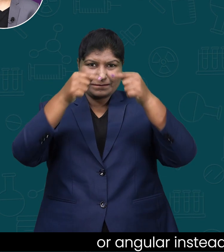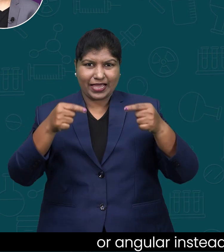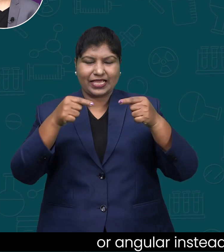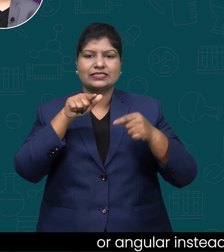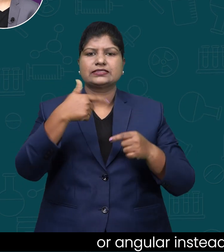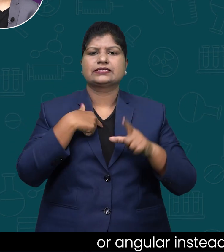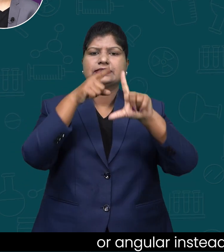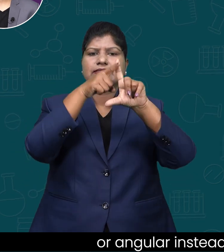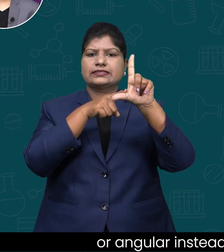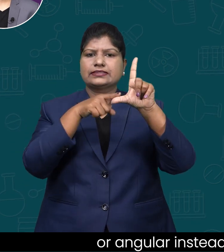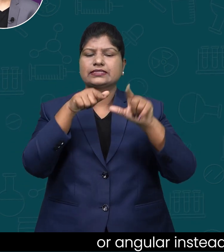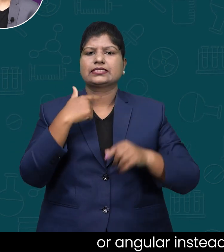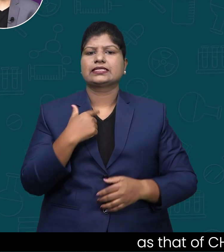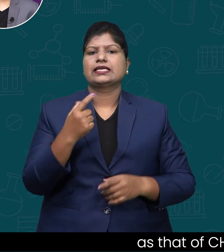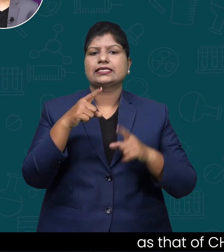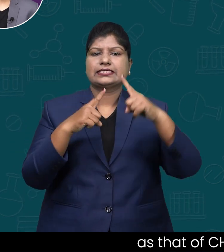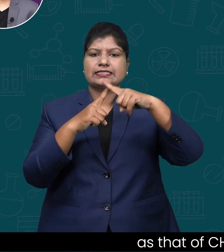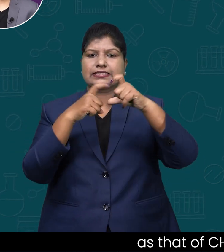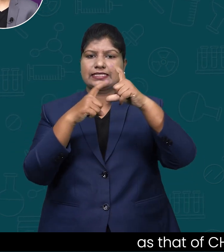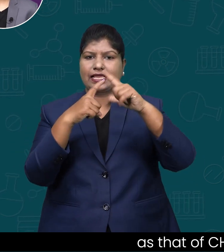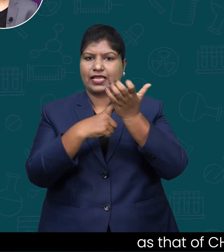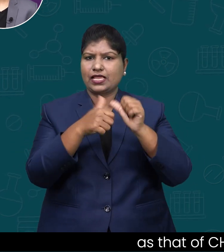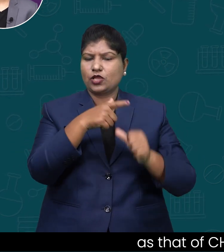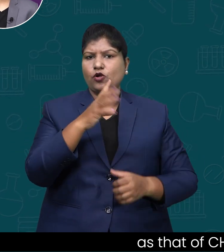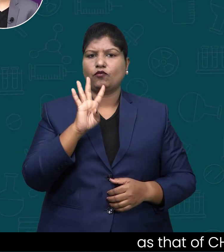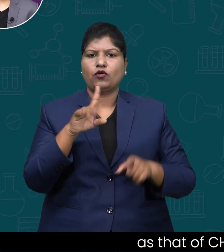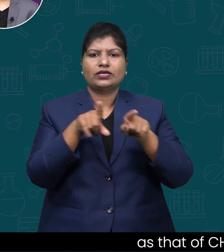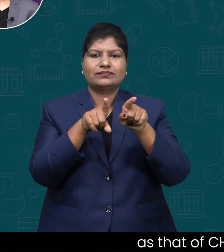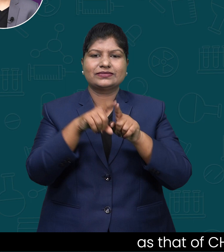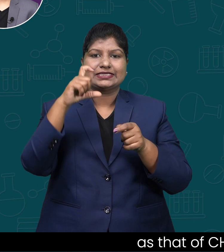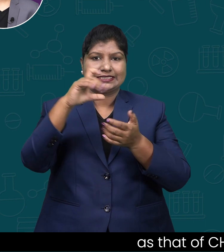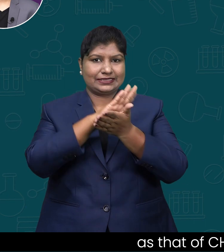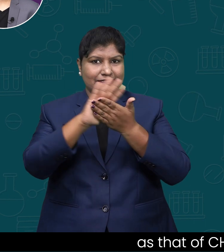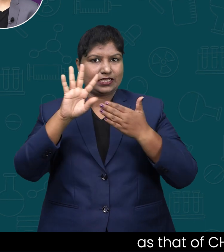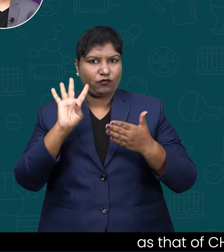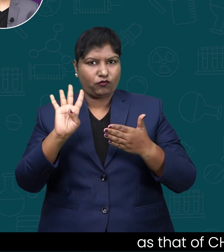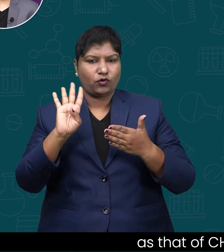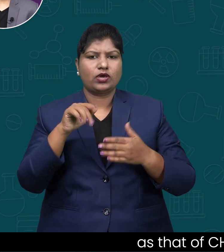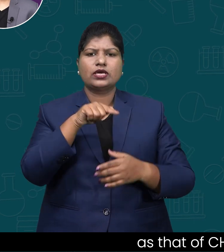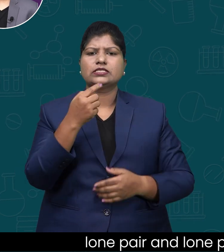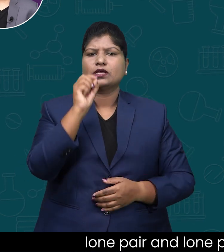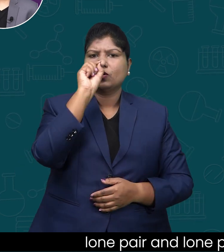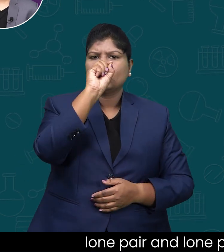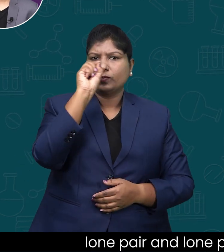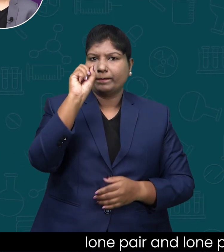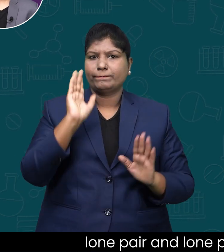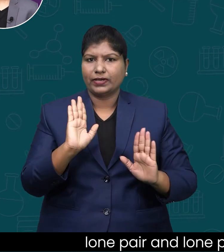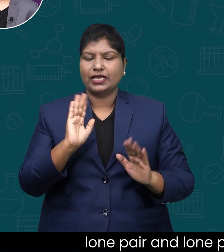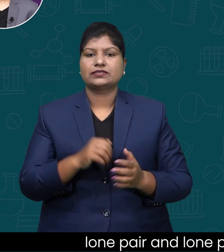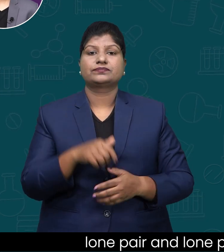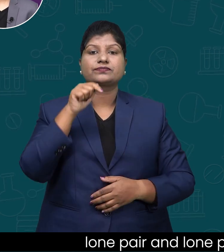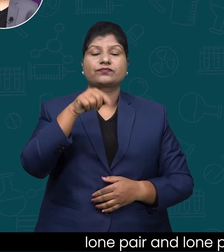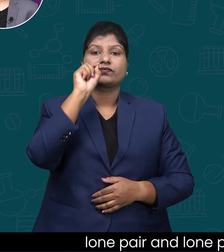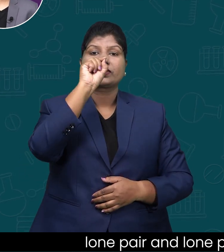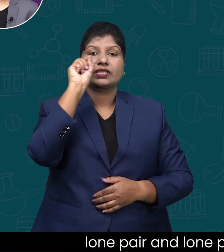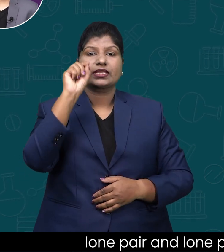of a tetrahedral shape as that of CH4 due to lone pair and